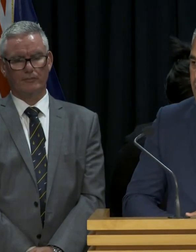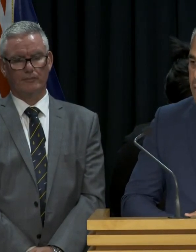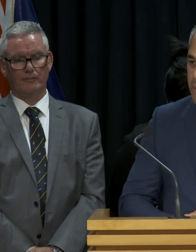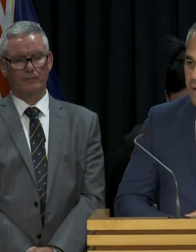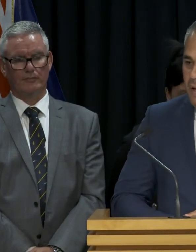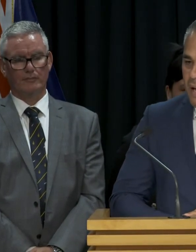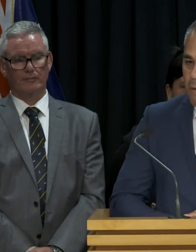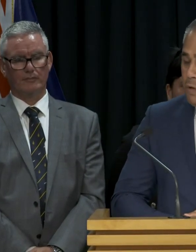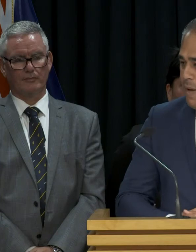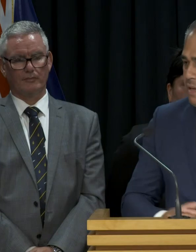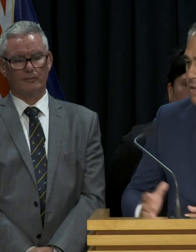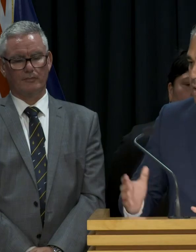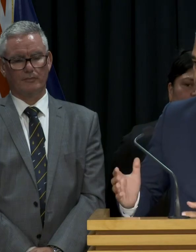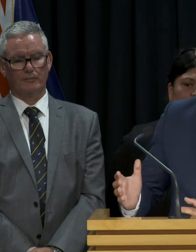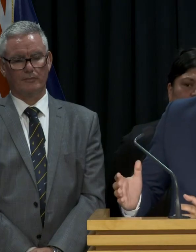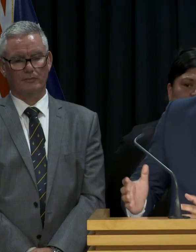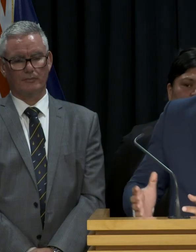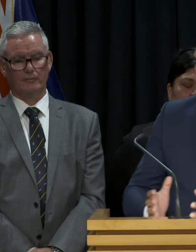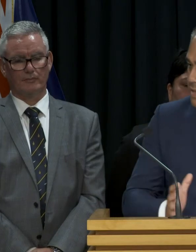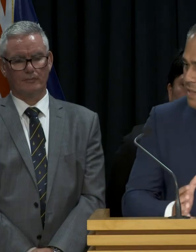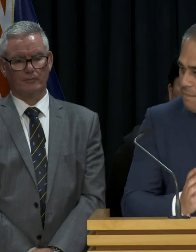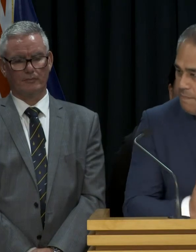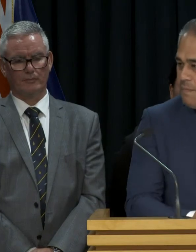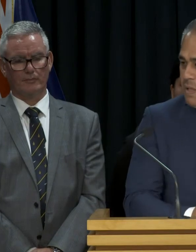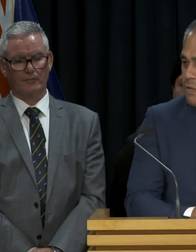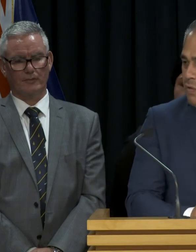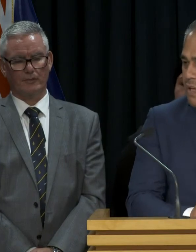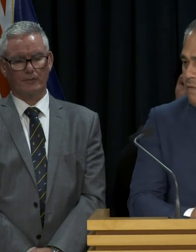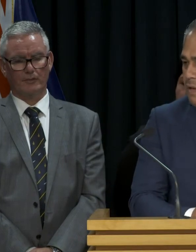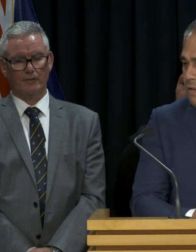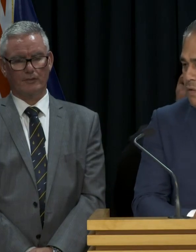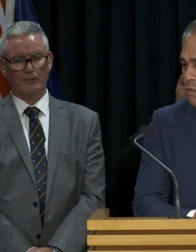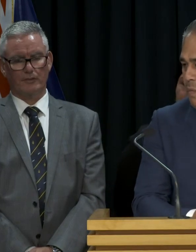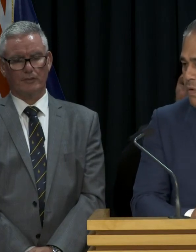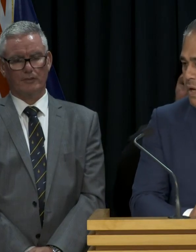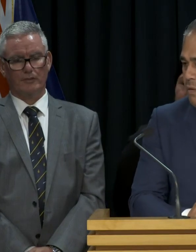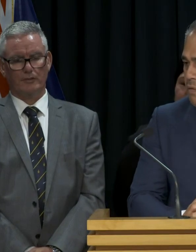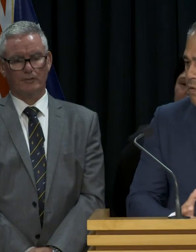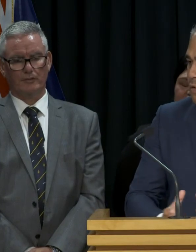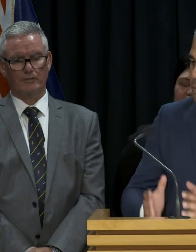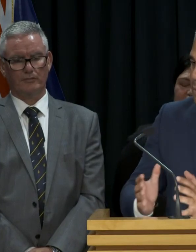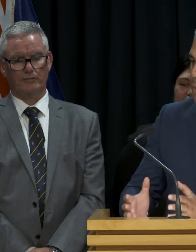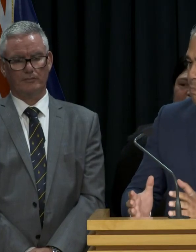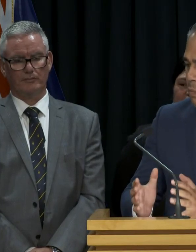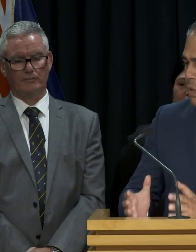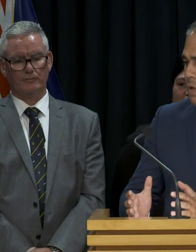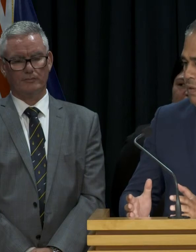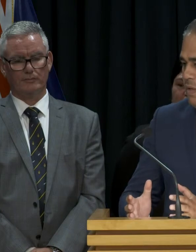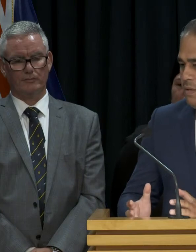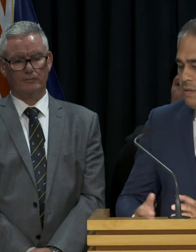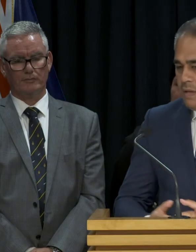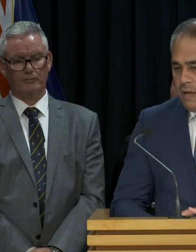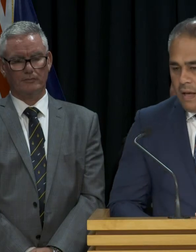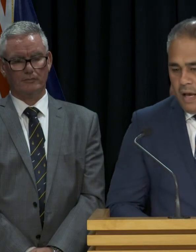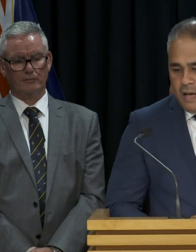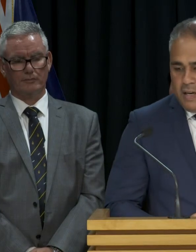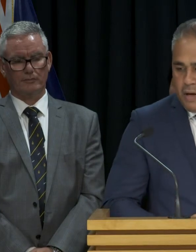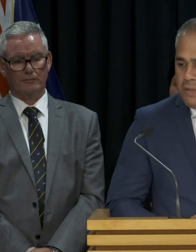the detail. We made it clear that, as I said, it's good to have an individual Māori Health Authority, but we want